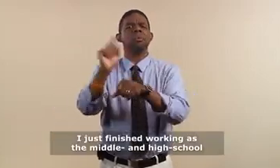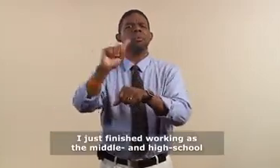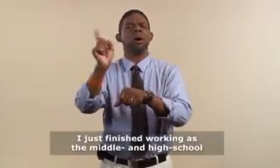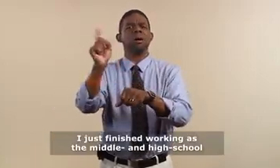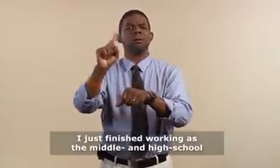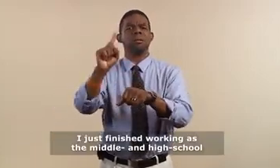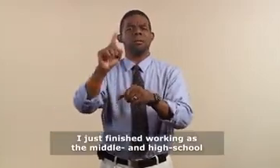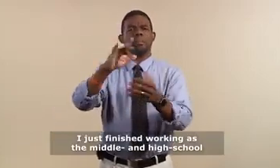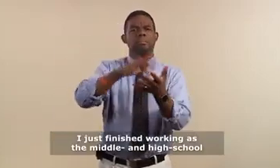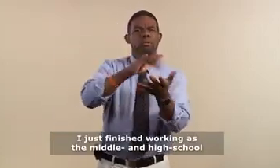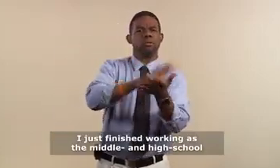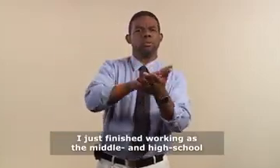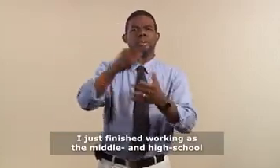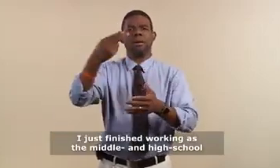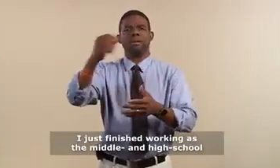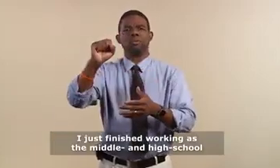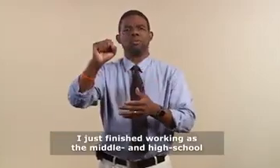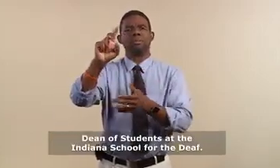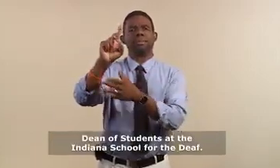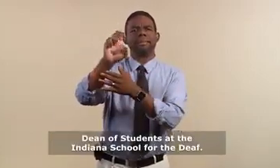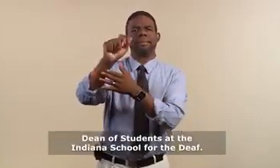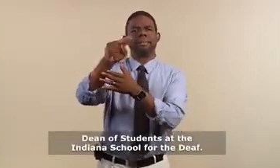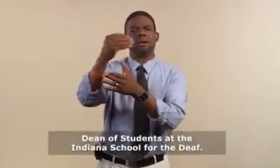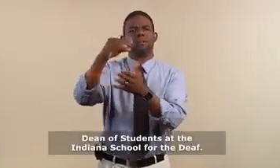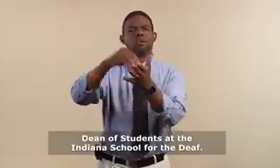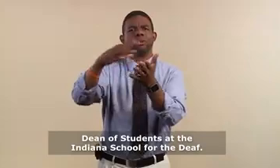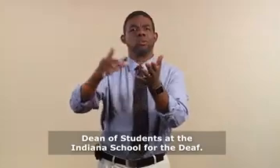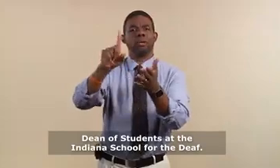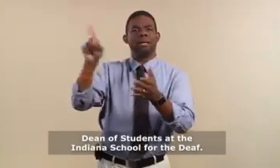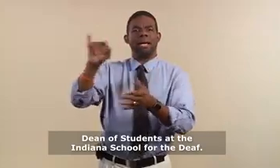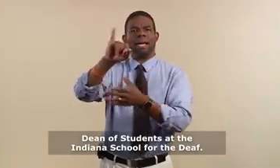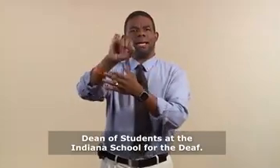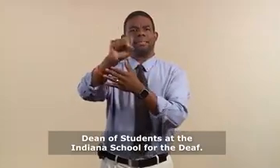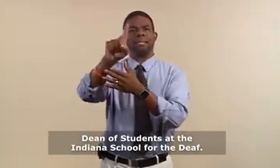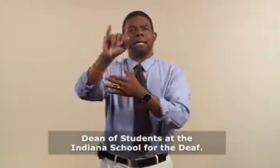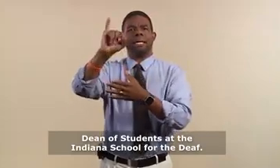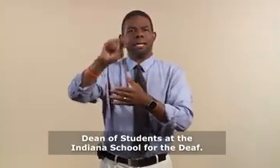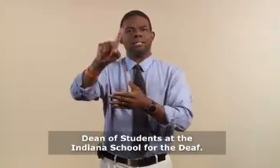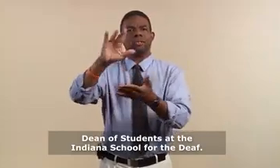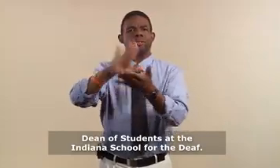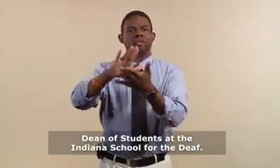finished working as the middle and high school dean of students at the Indiana School for the Deaf.